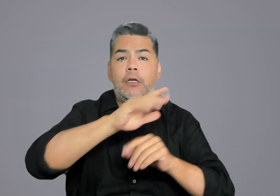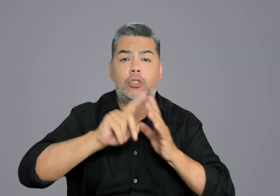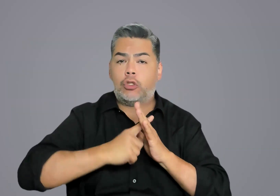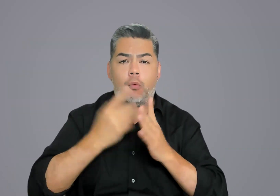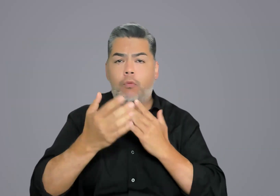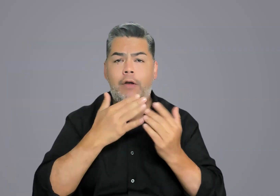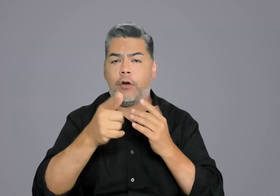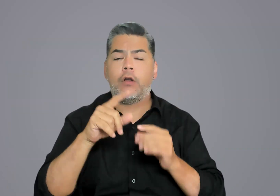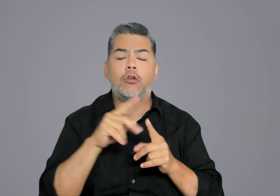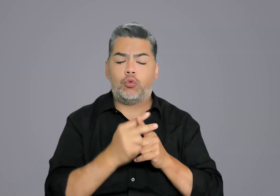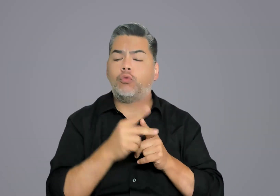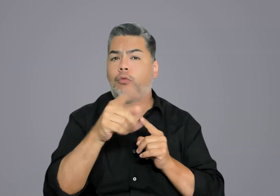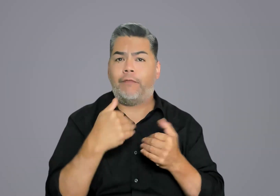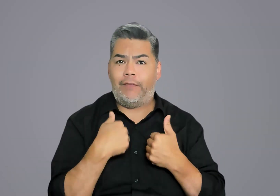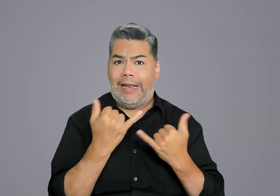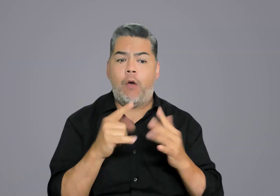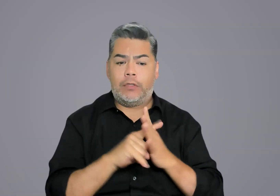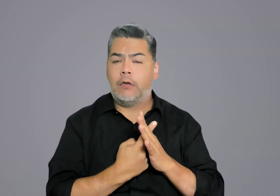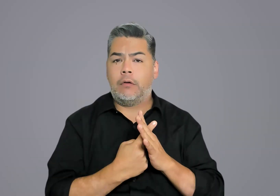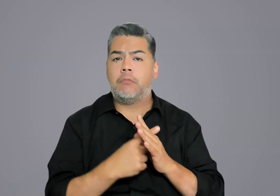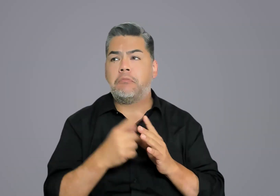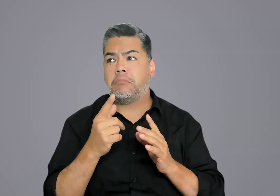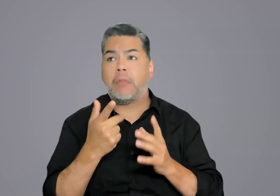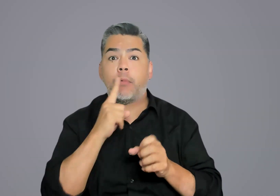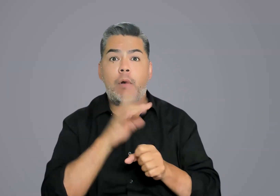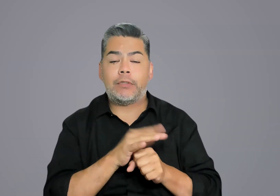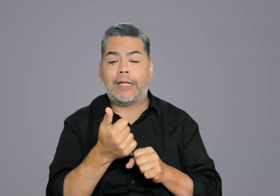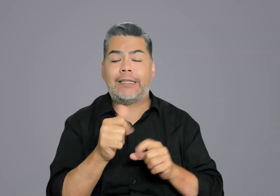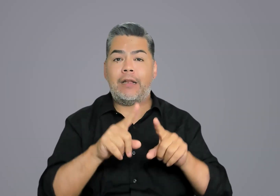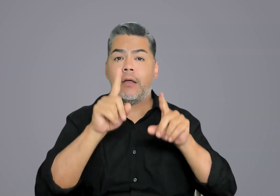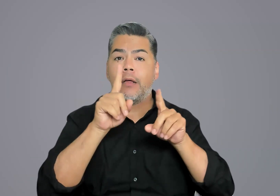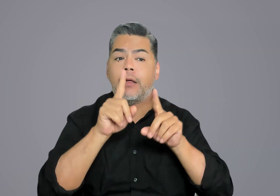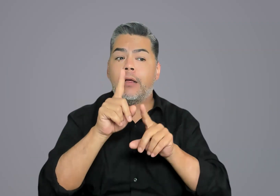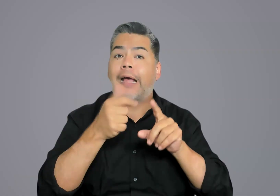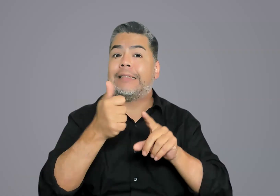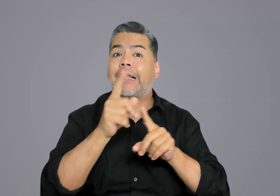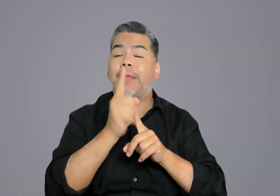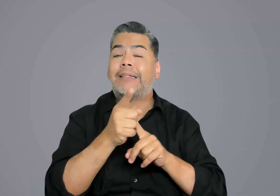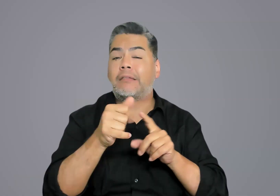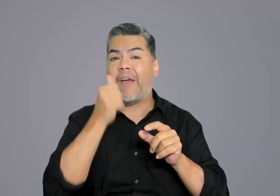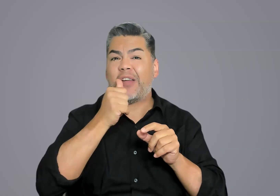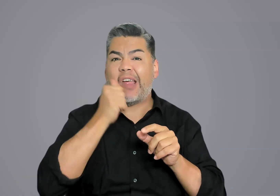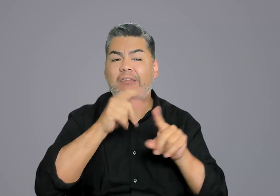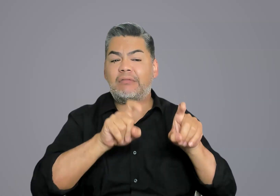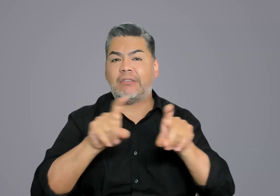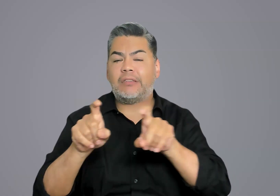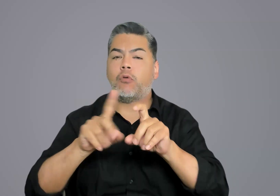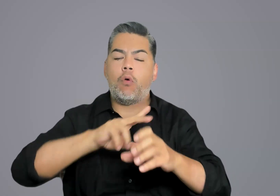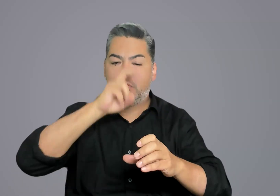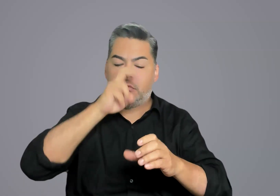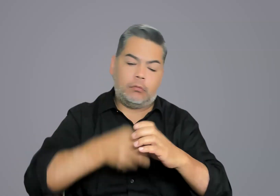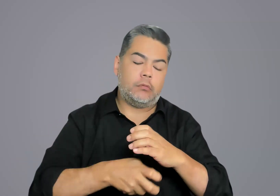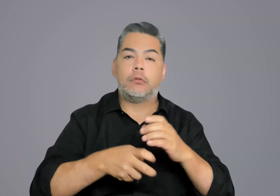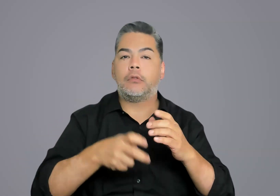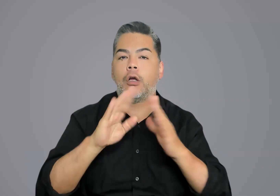tools you have. Commit to spending 10 minutes a day testing websites or delving into accessibility resources. That way